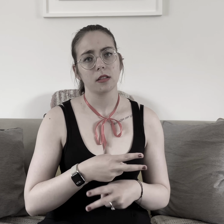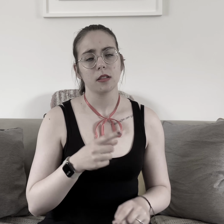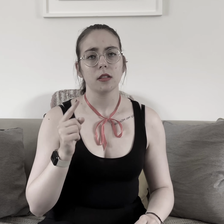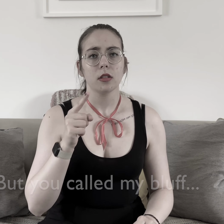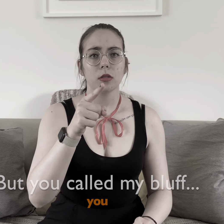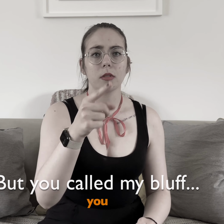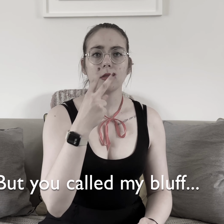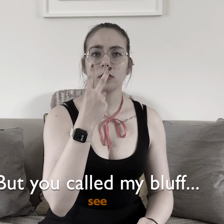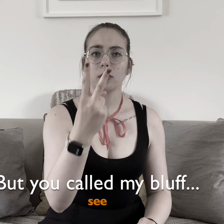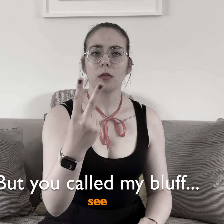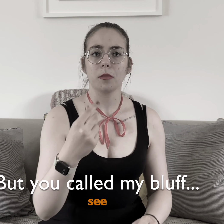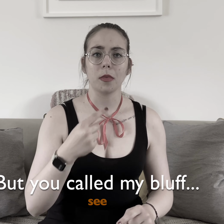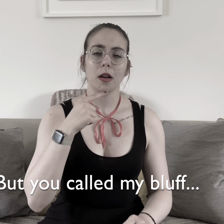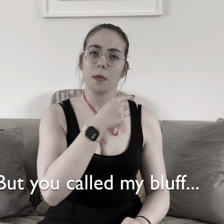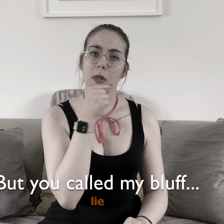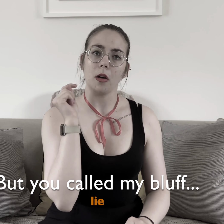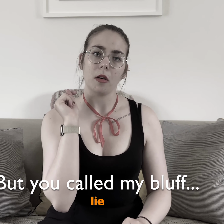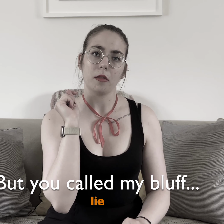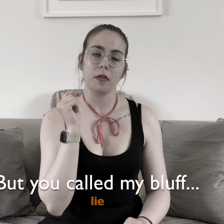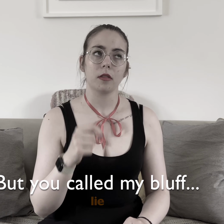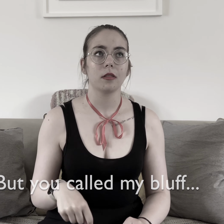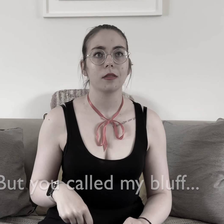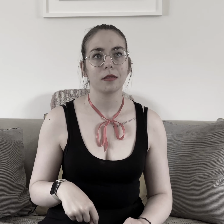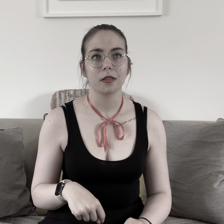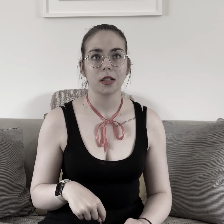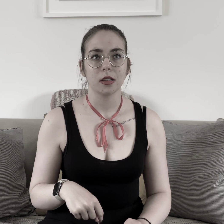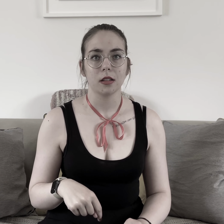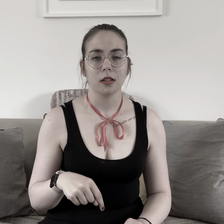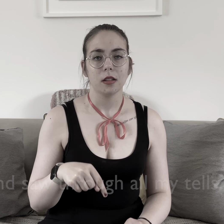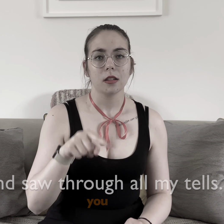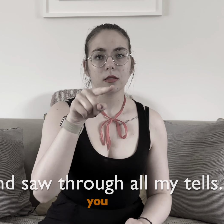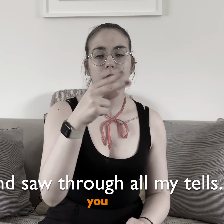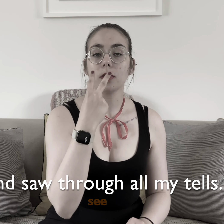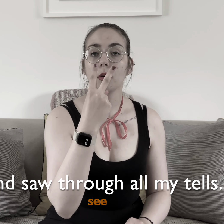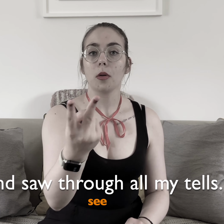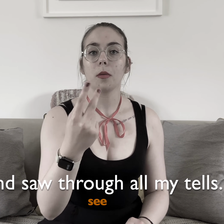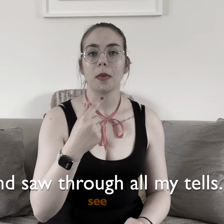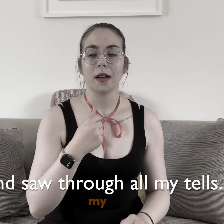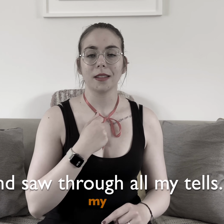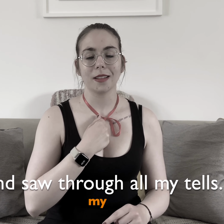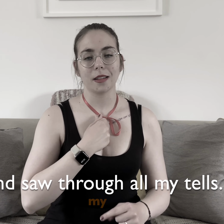But you called my bluff And saw through all my tells